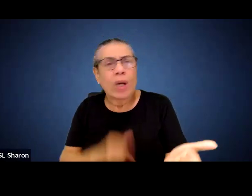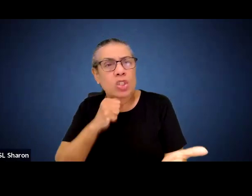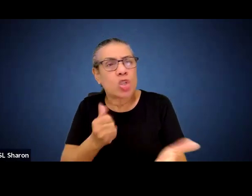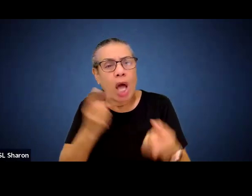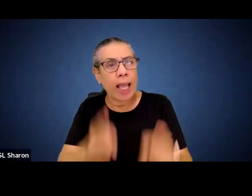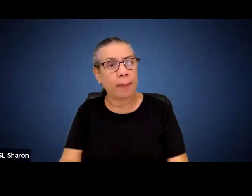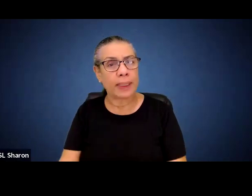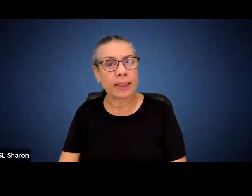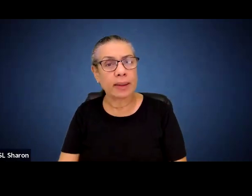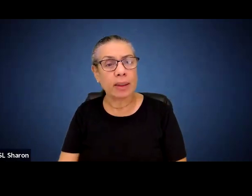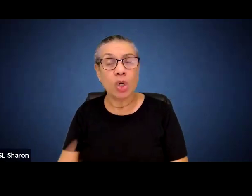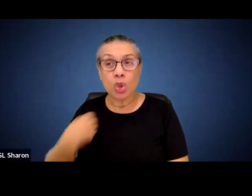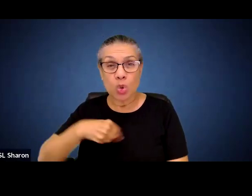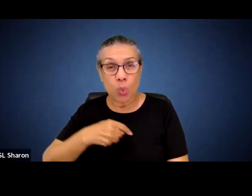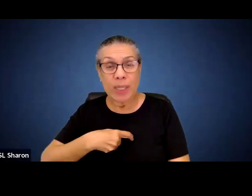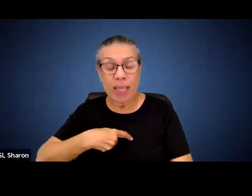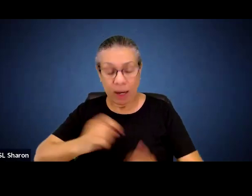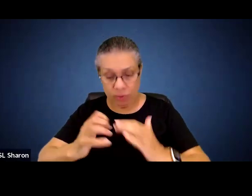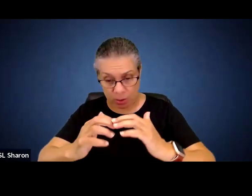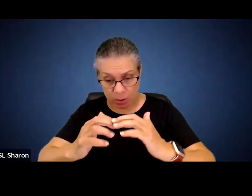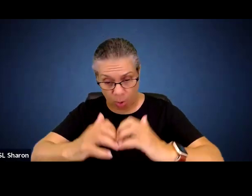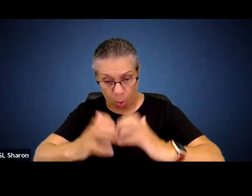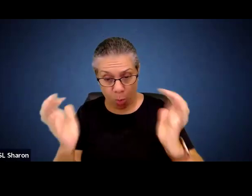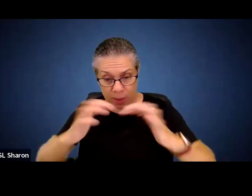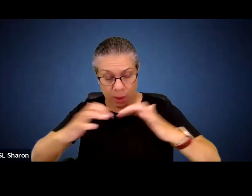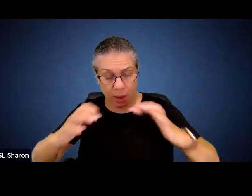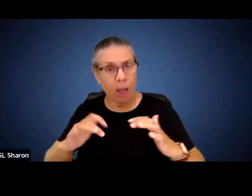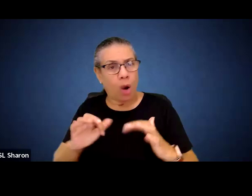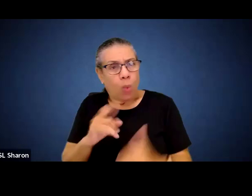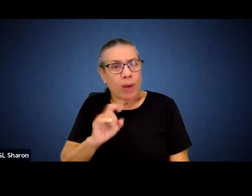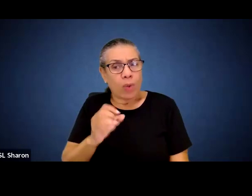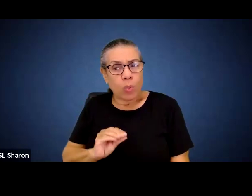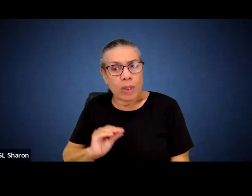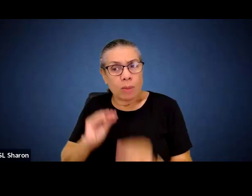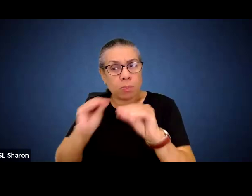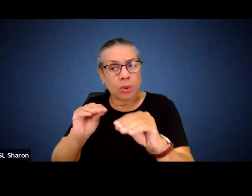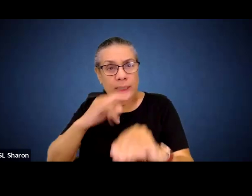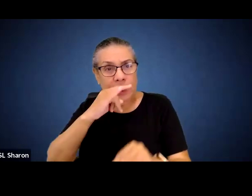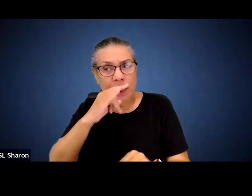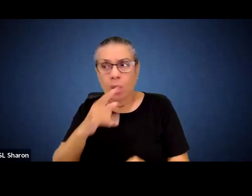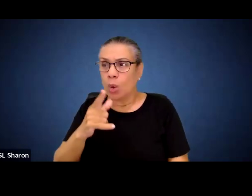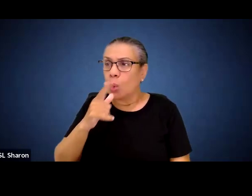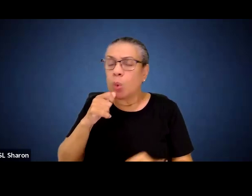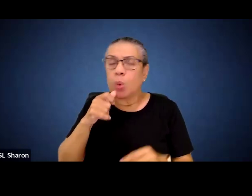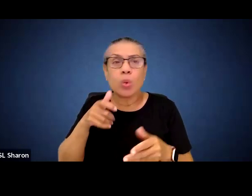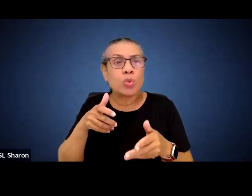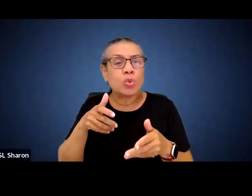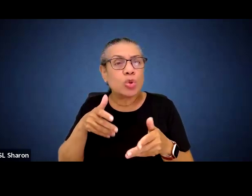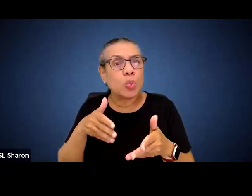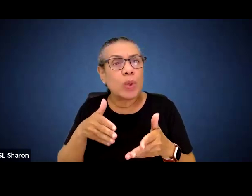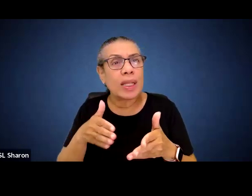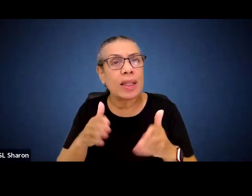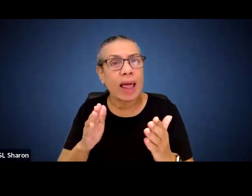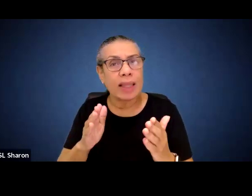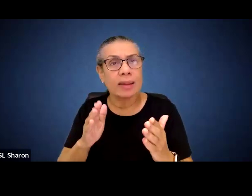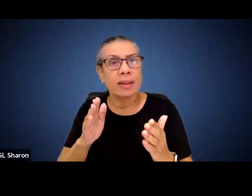So do we have to peel back and look at how we are assigning kids? Who are we allowing to